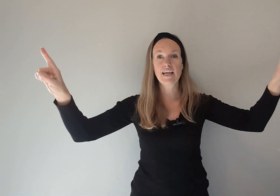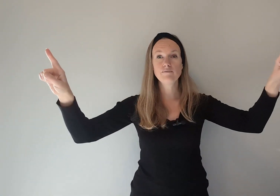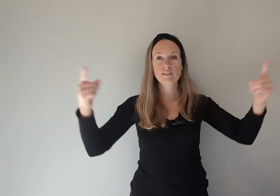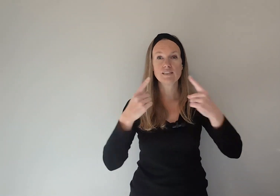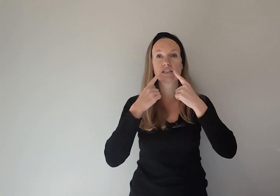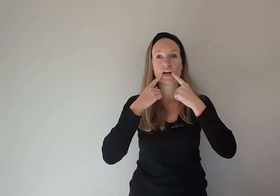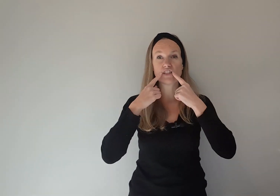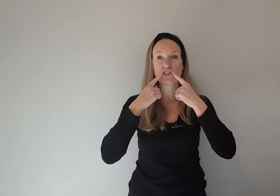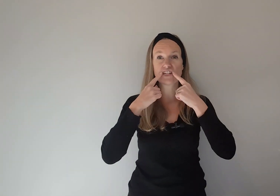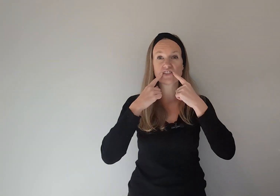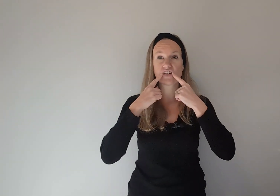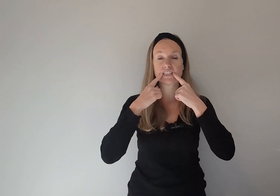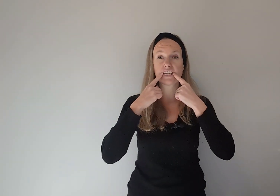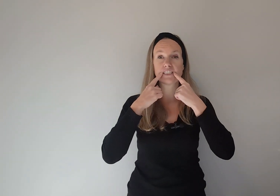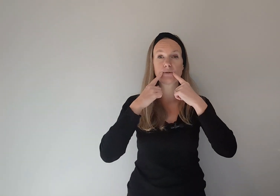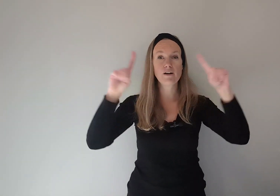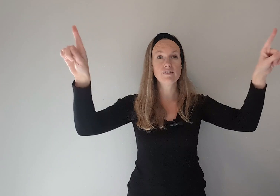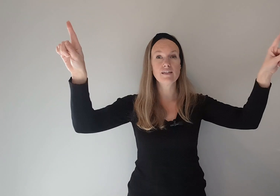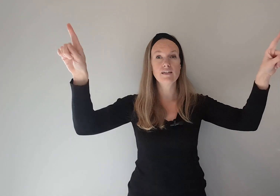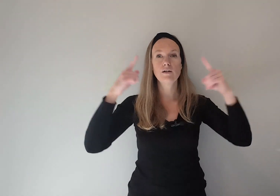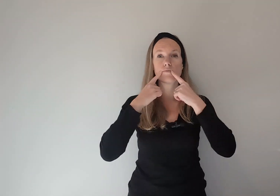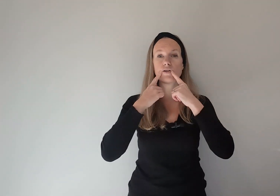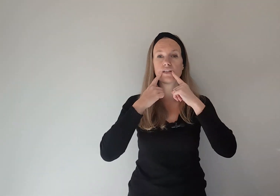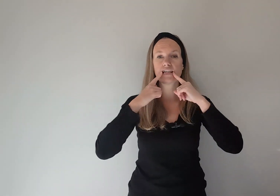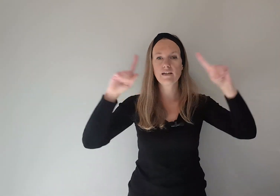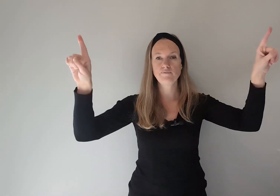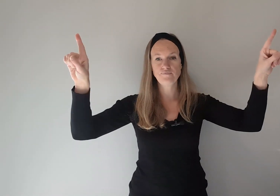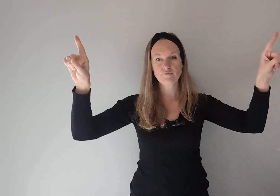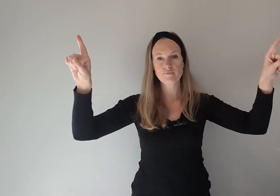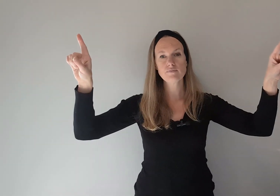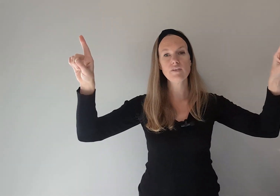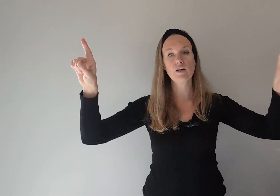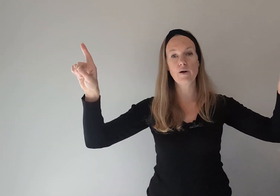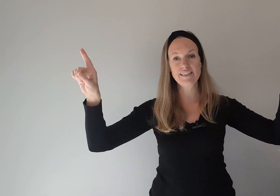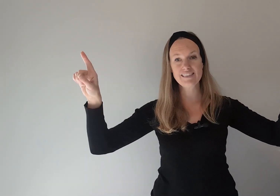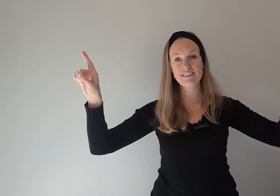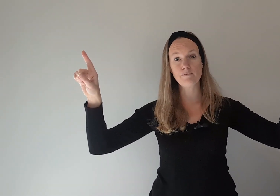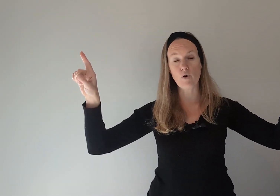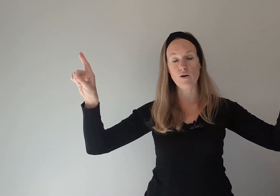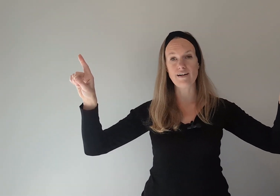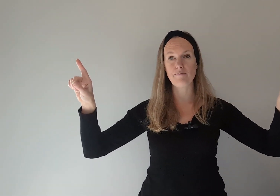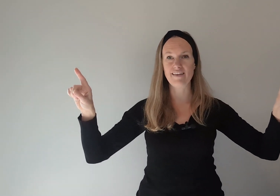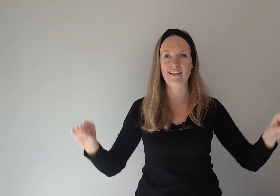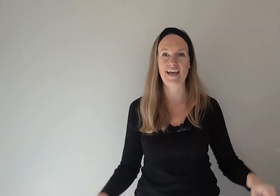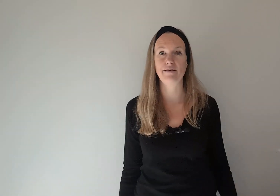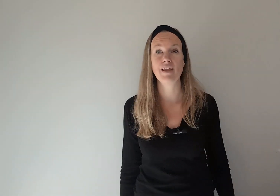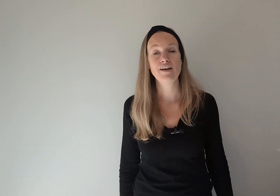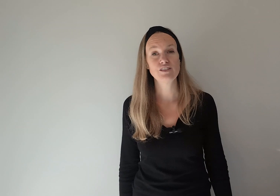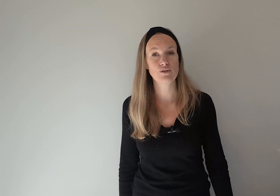proclaim. So you have your 2 index fingers at the edge of your mouth. Proclaim. Christ is born in Bethlehem. So